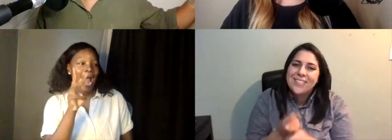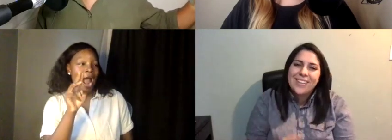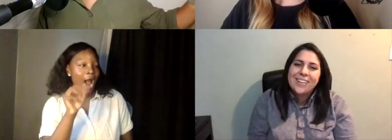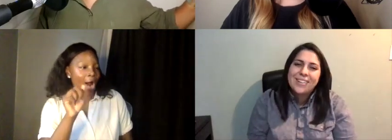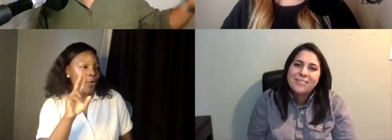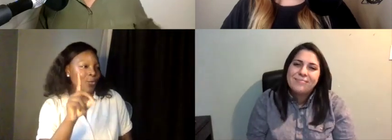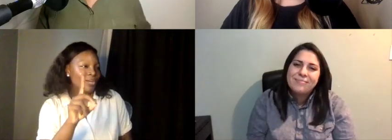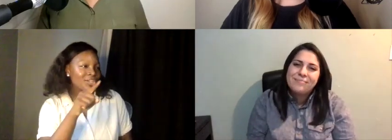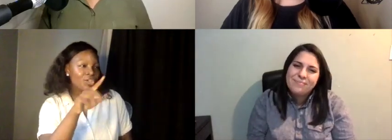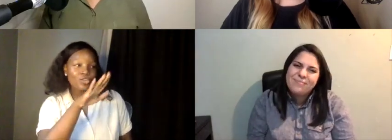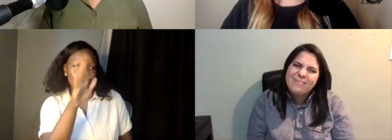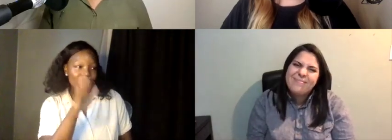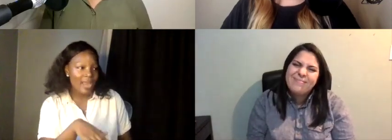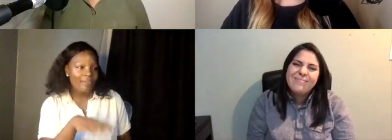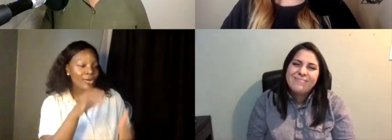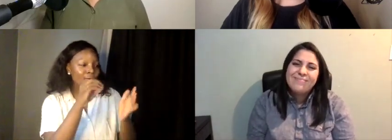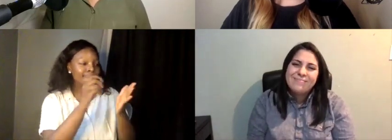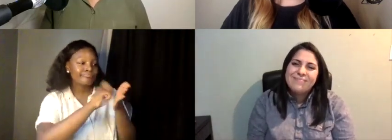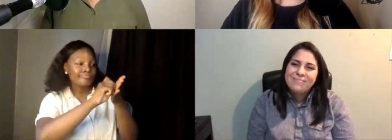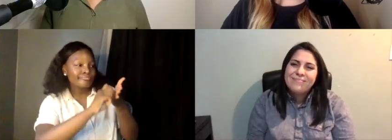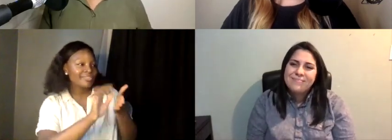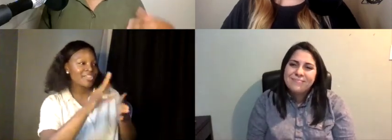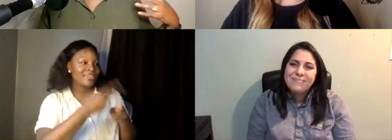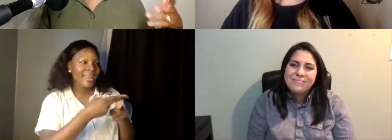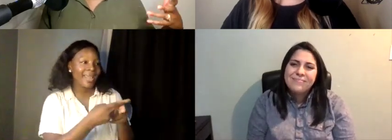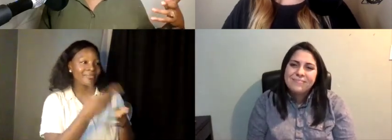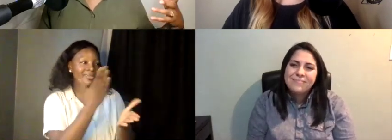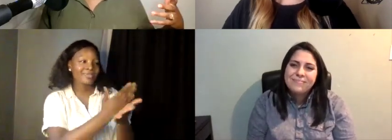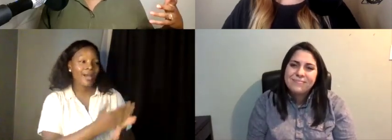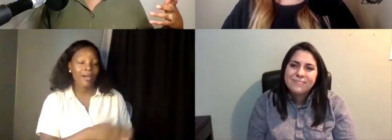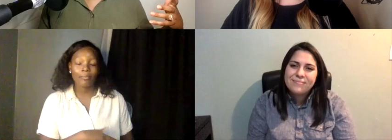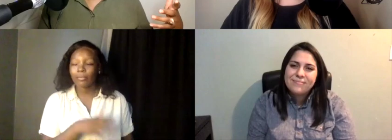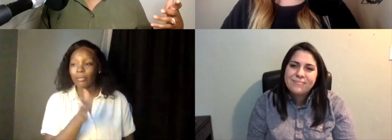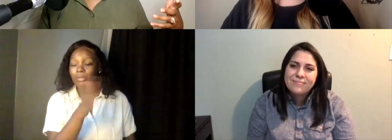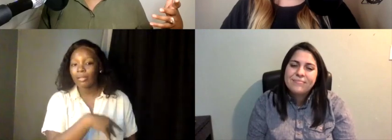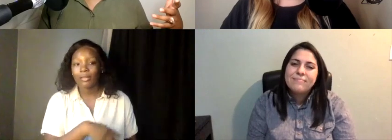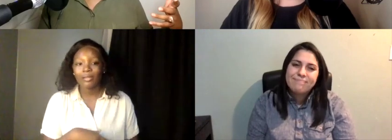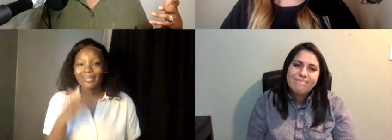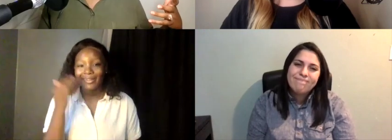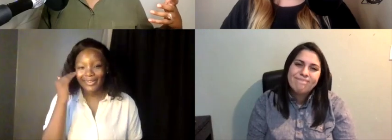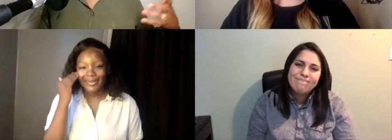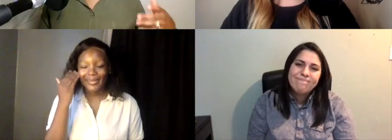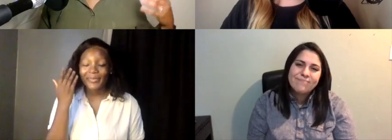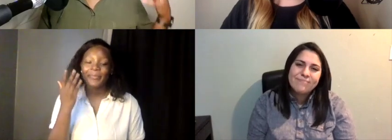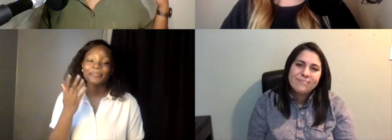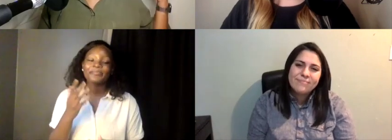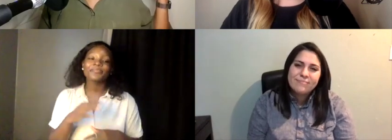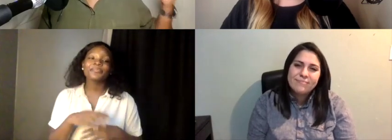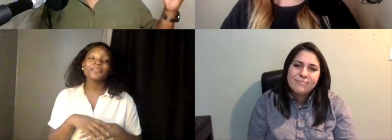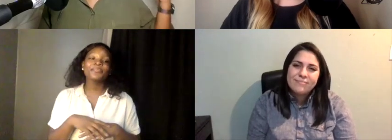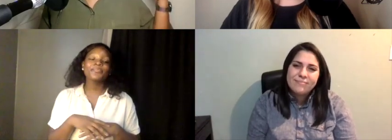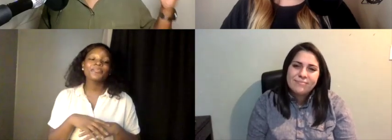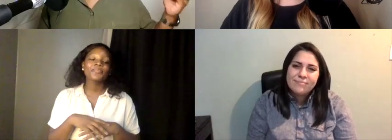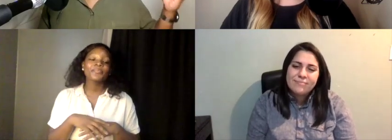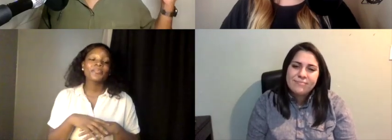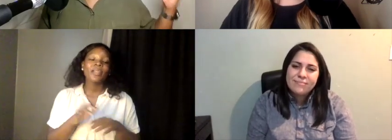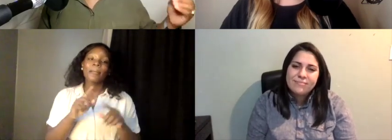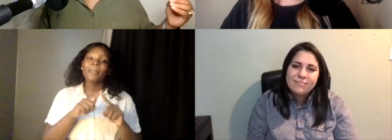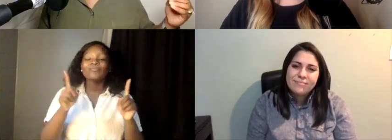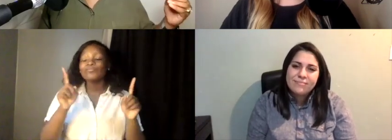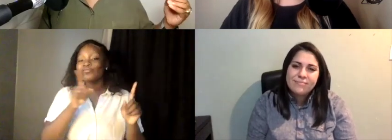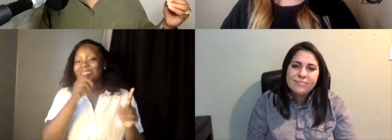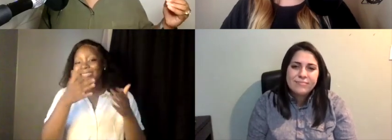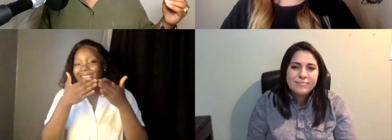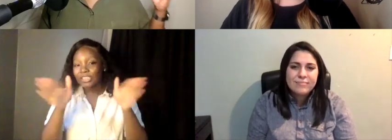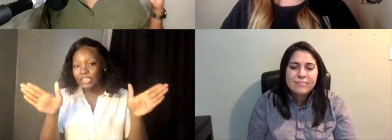PR person, you know, but the whole idea that, you know, you're a family when you work for companies, like, and just in general,